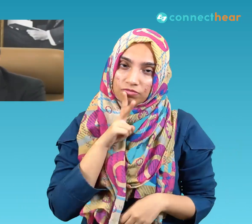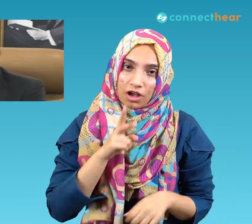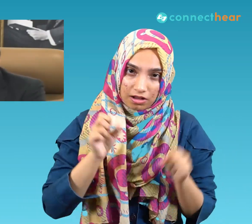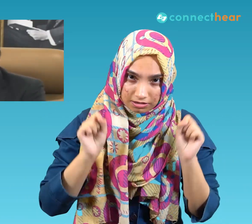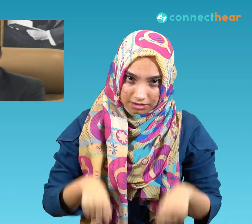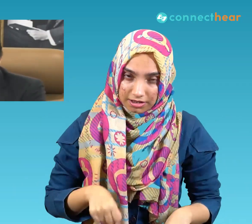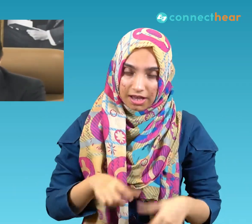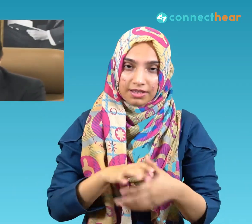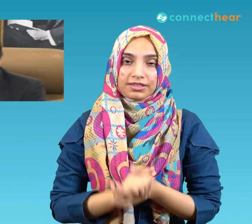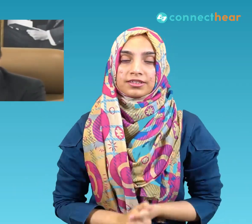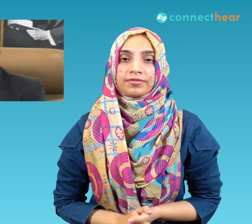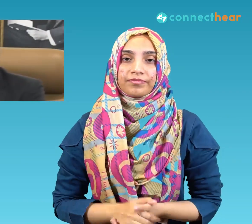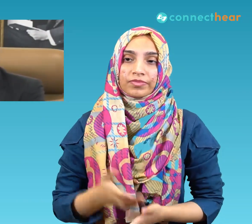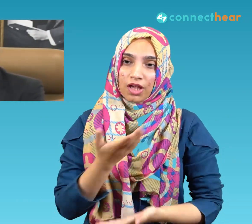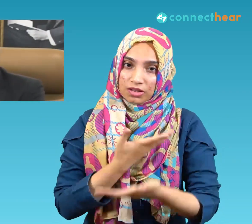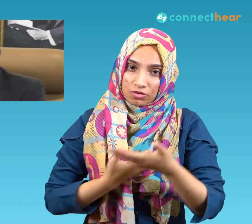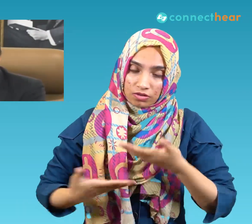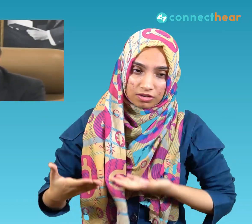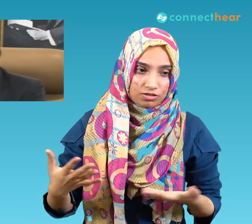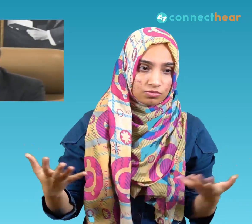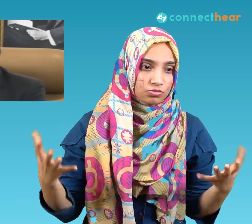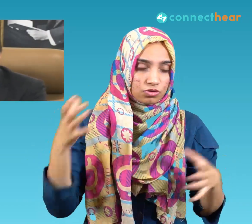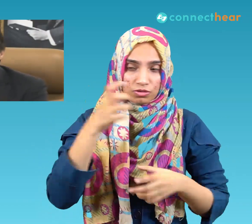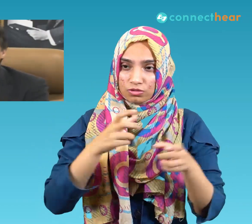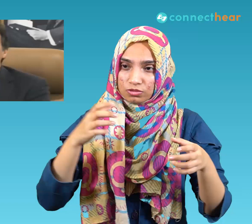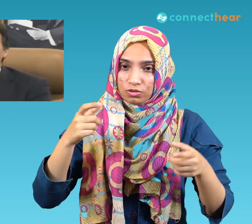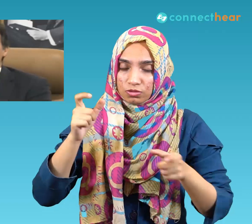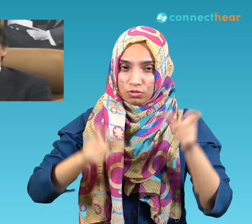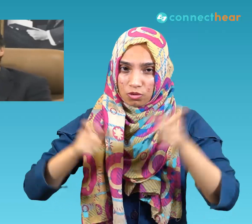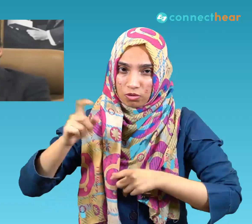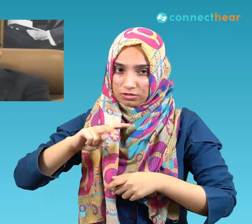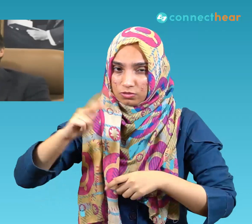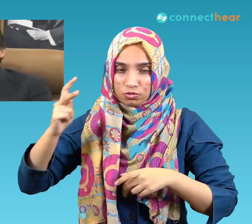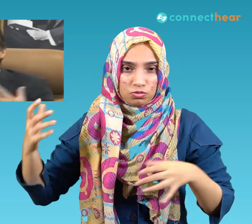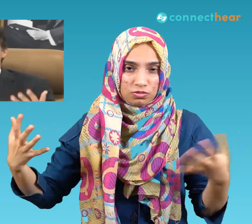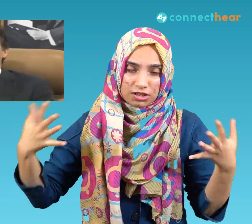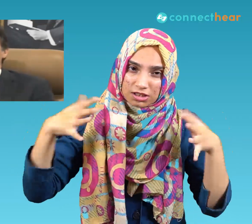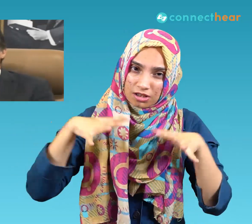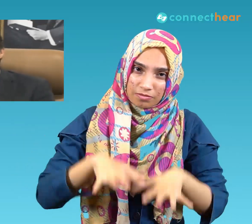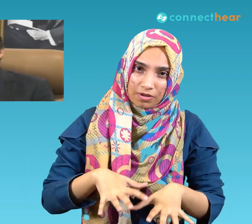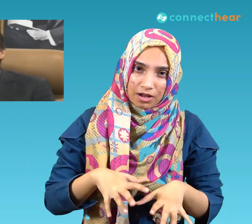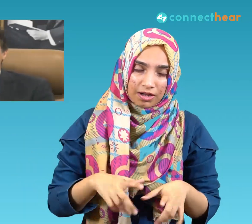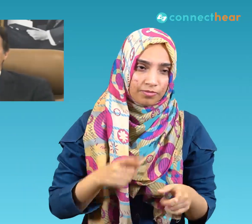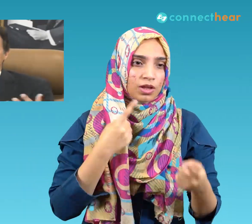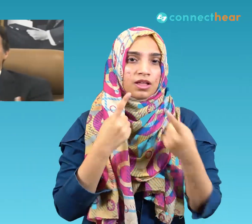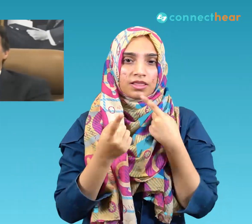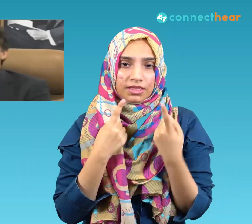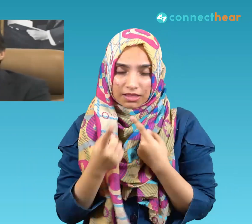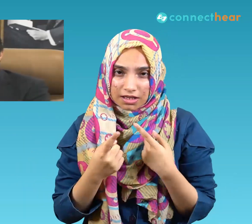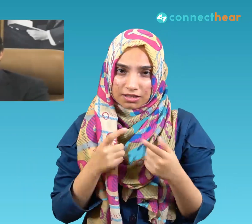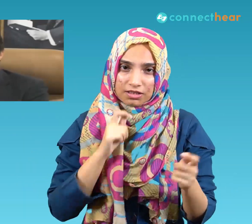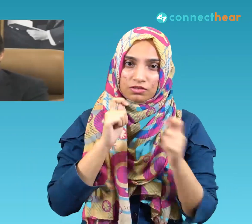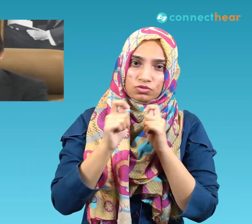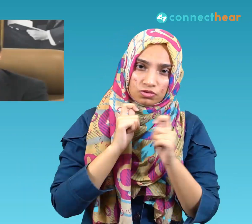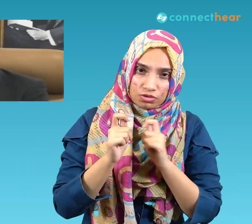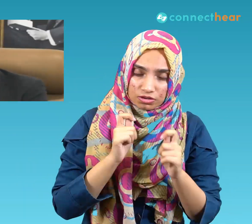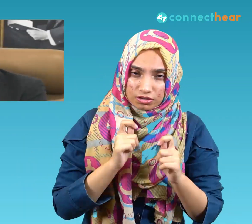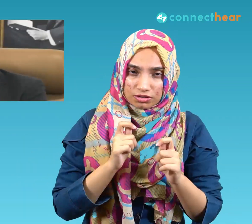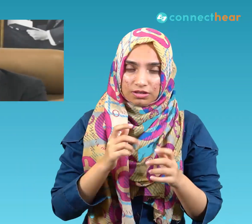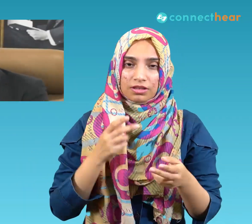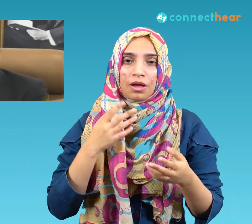great forum from where we can project our views about our economy and talk to the